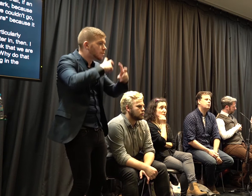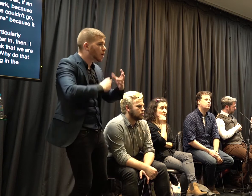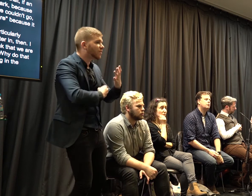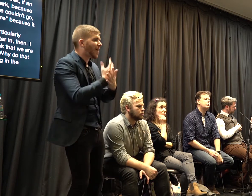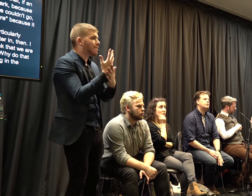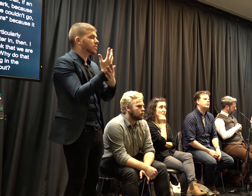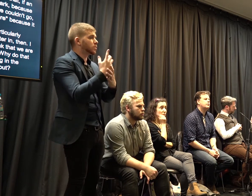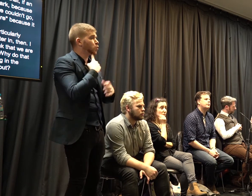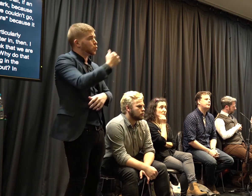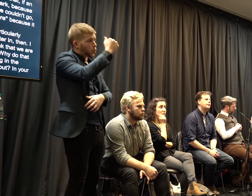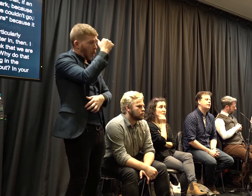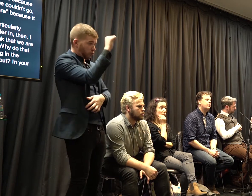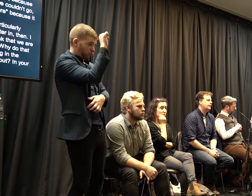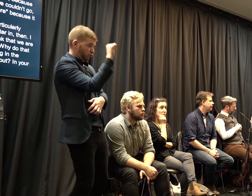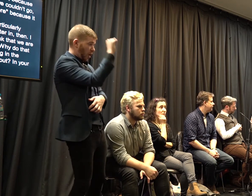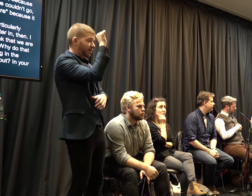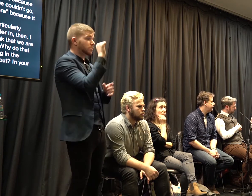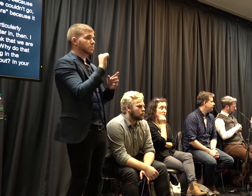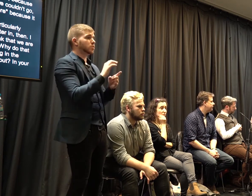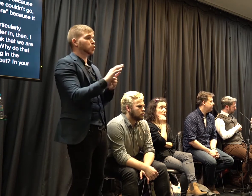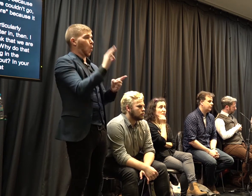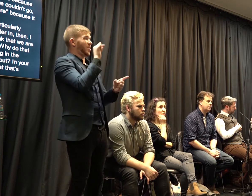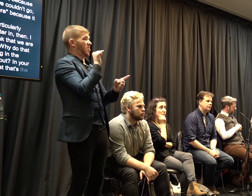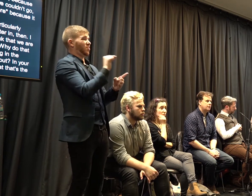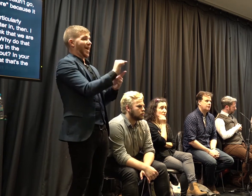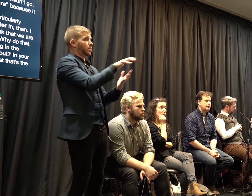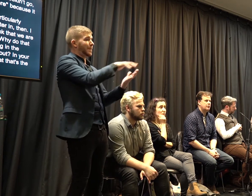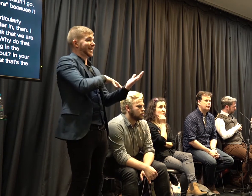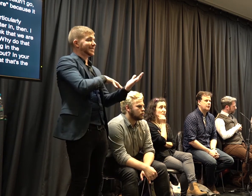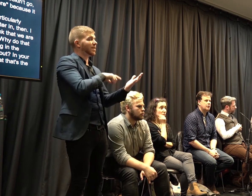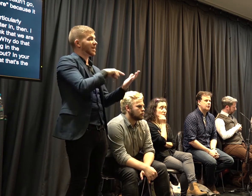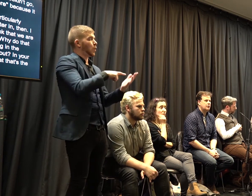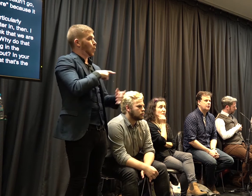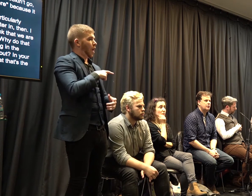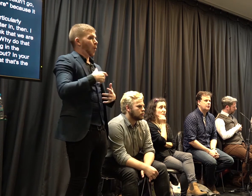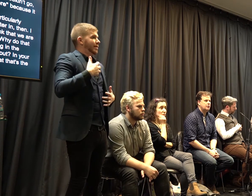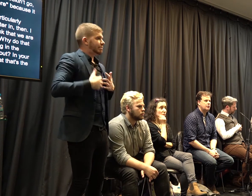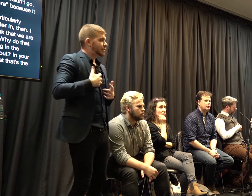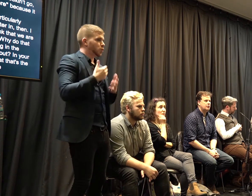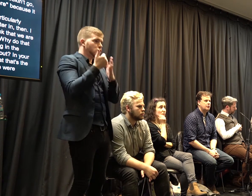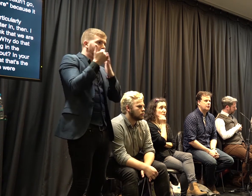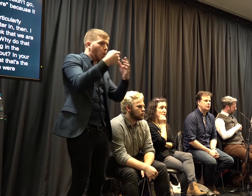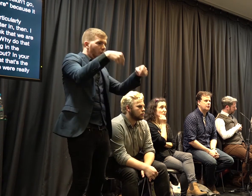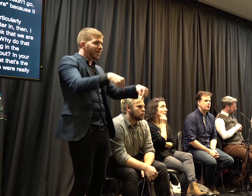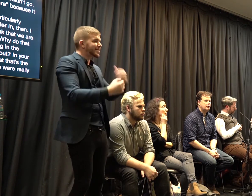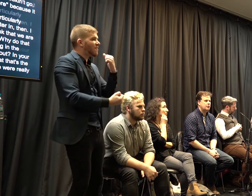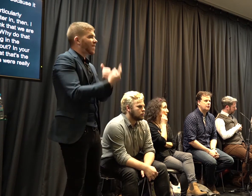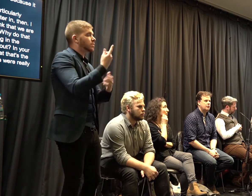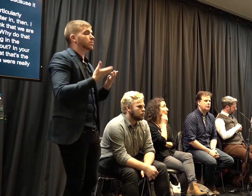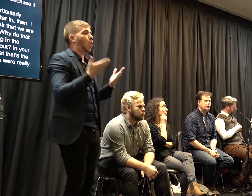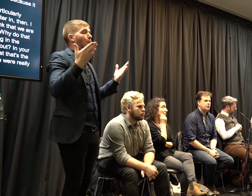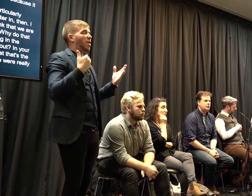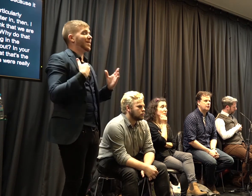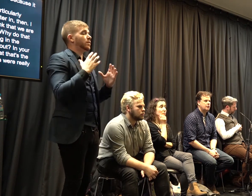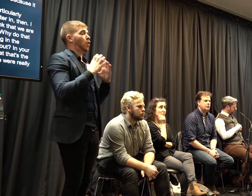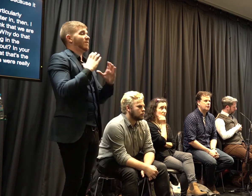the right choice for that piece? Which is why we were really keen to support this event and open up this conversation,